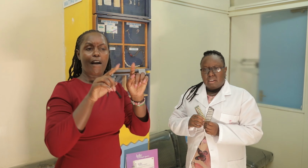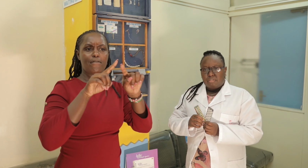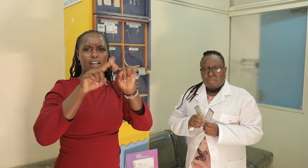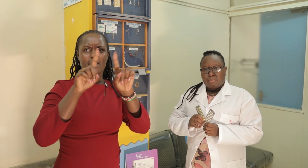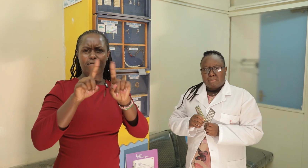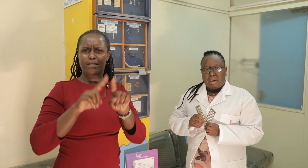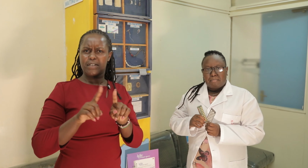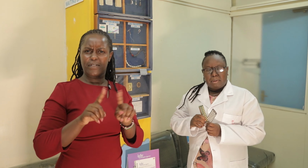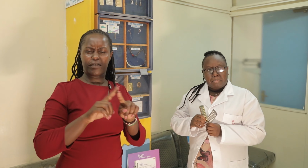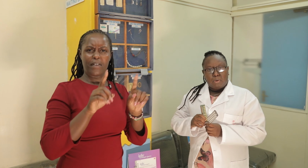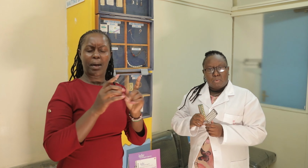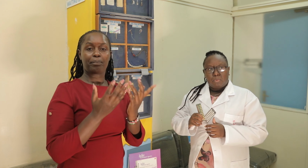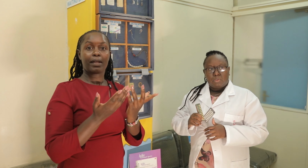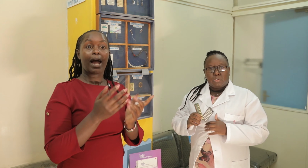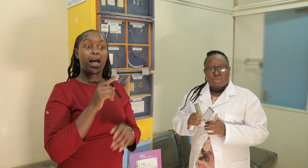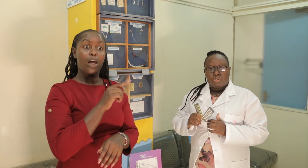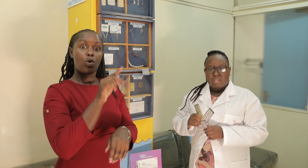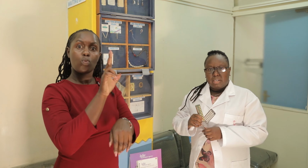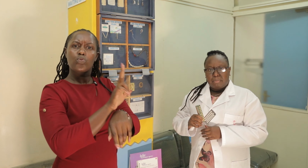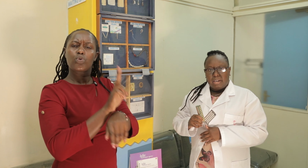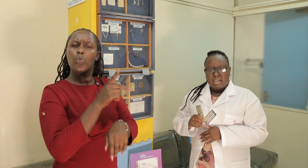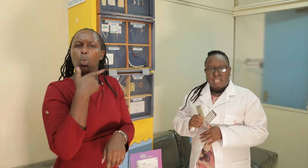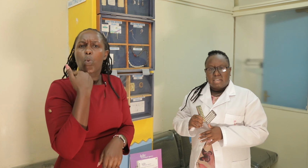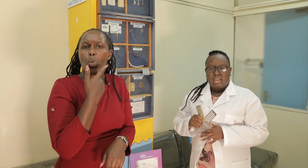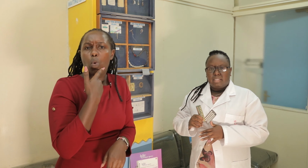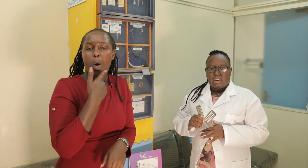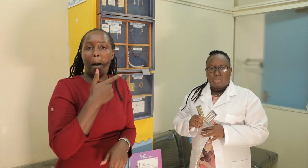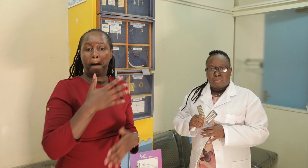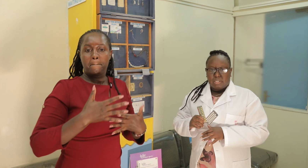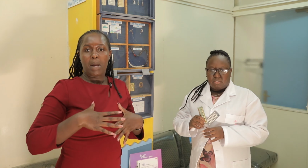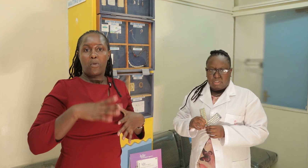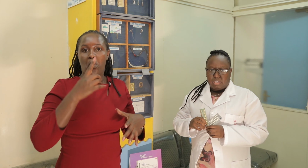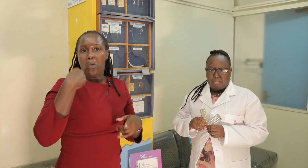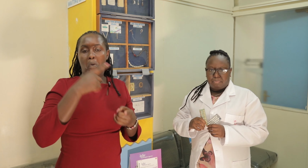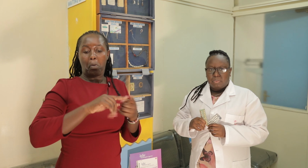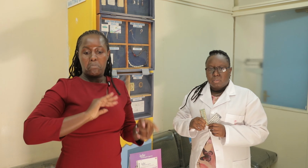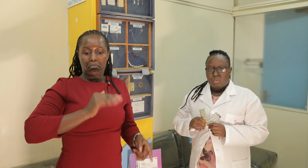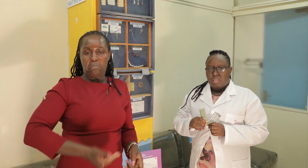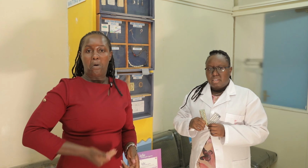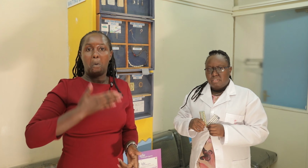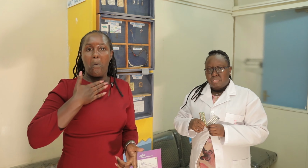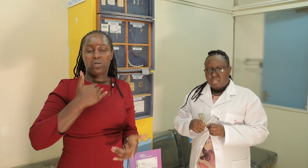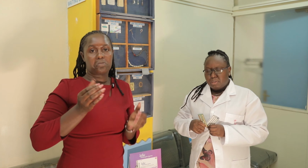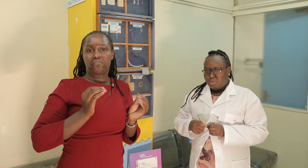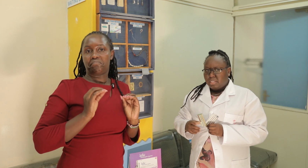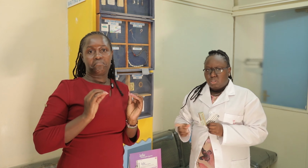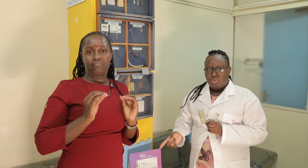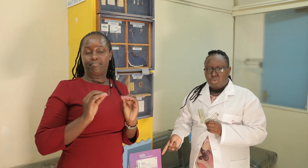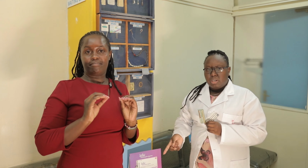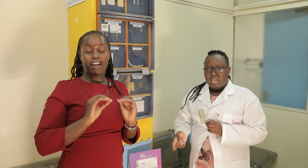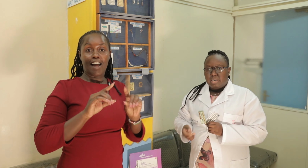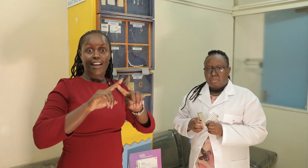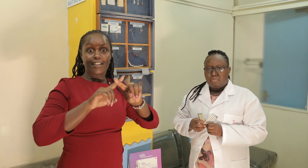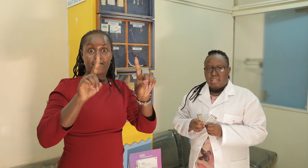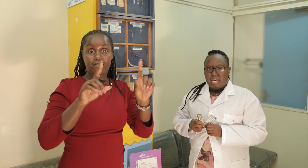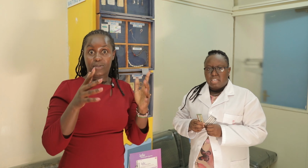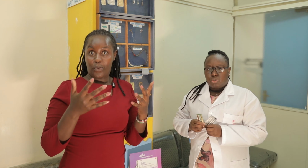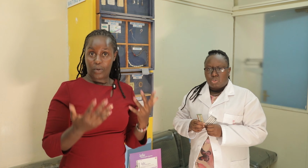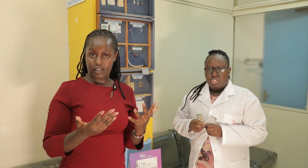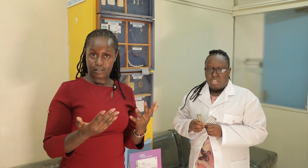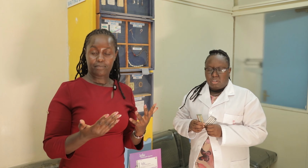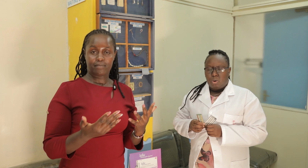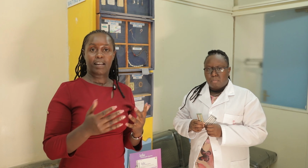is taken by people who don't want to get pregnant and they are not breastfeeding. So the difference between the two is